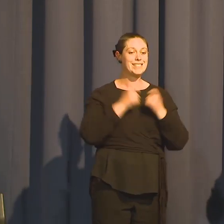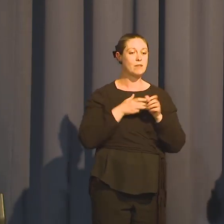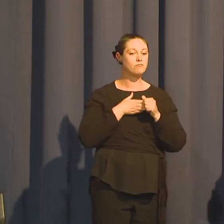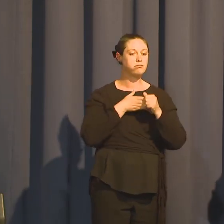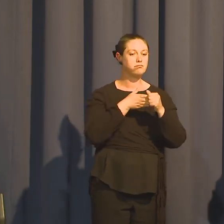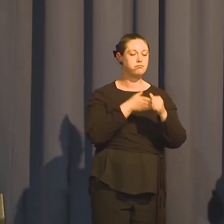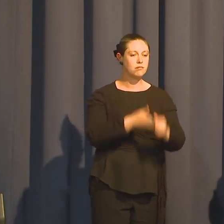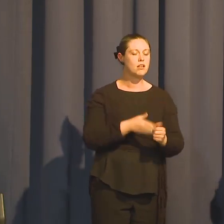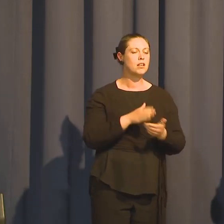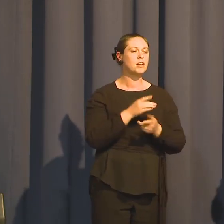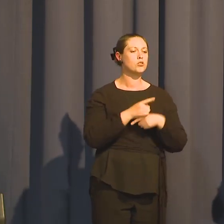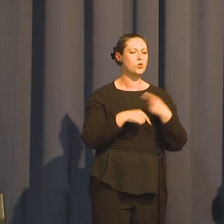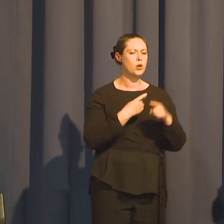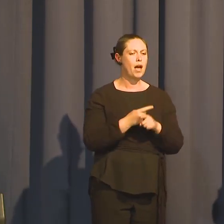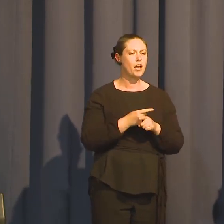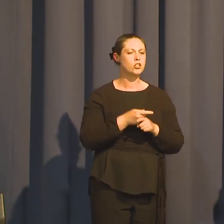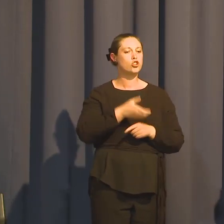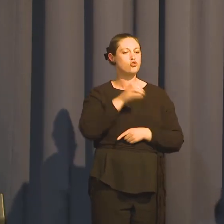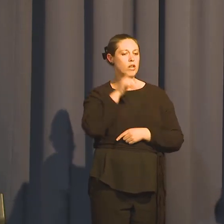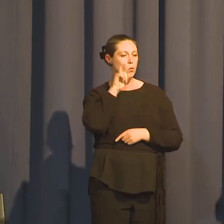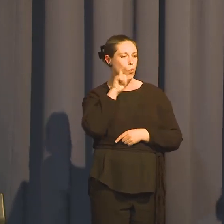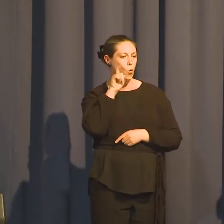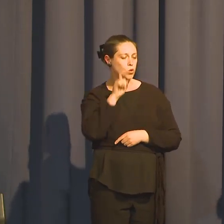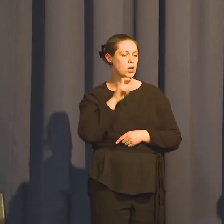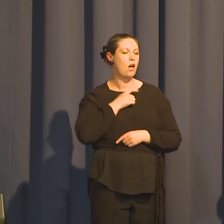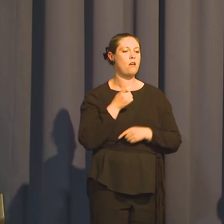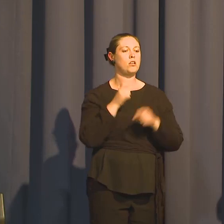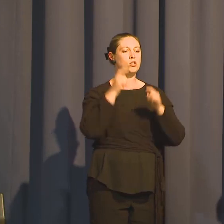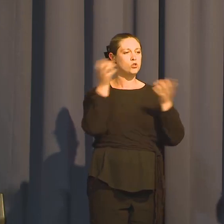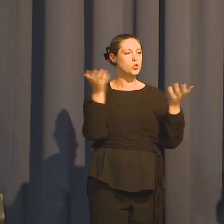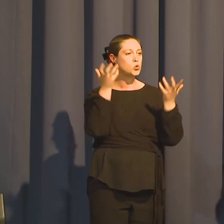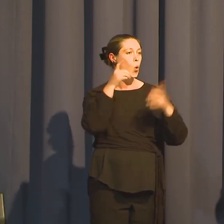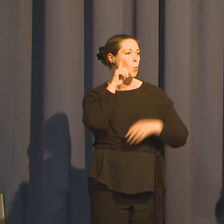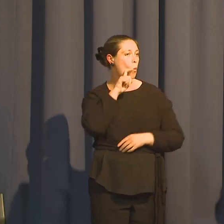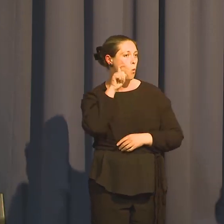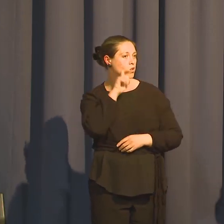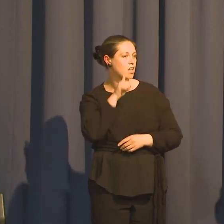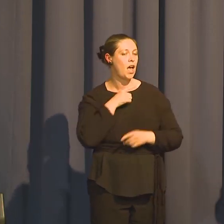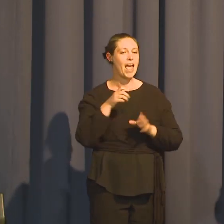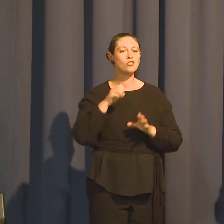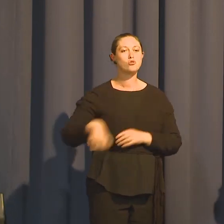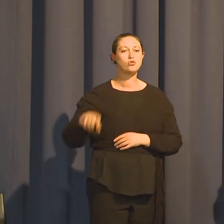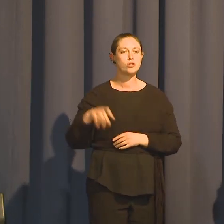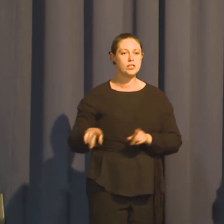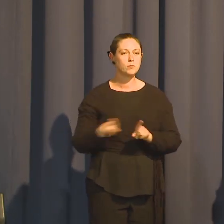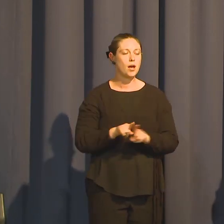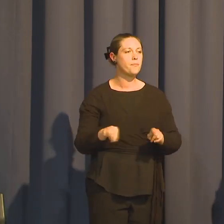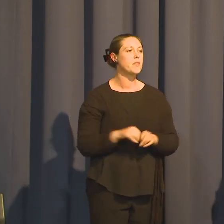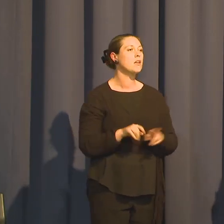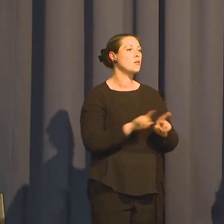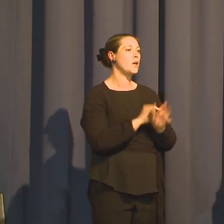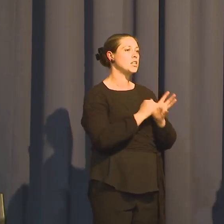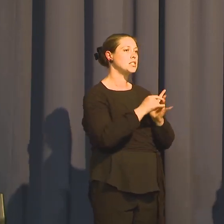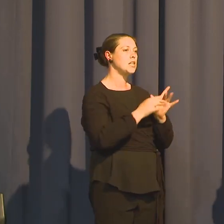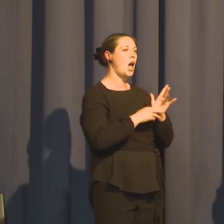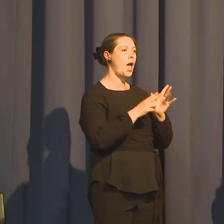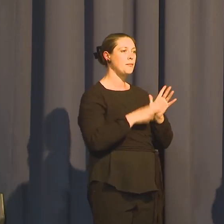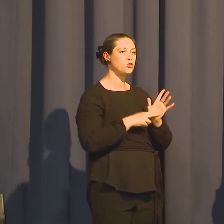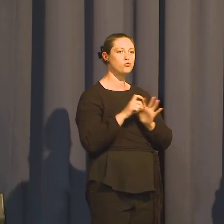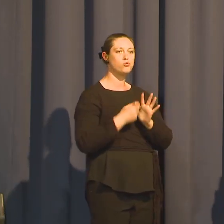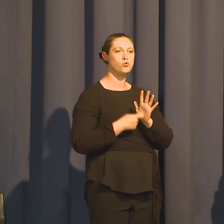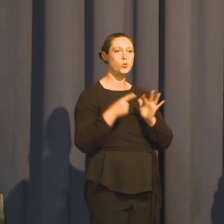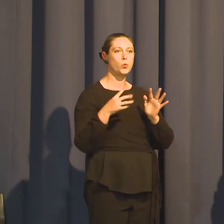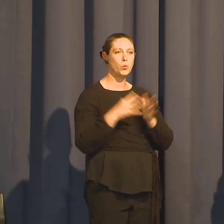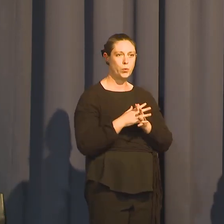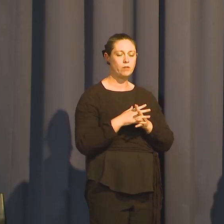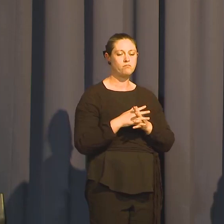and storm water, of which there was plenty this afternoon. We've also got Simon Drew, who's the General Manager of Infrastructure. From the